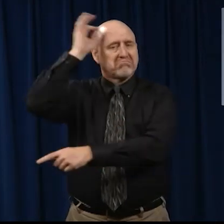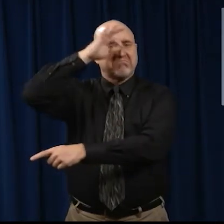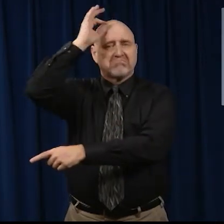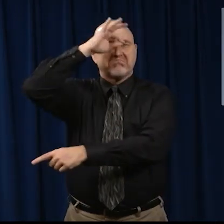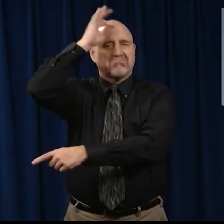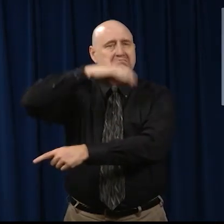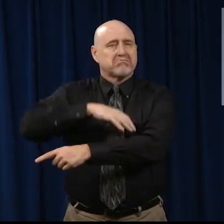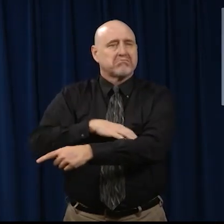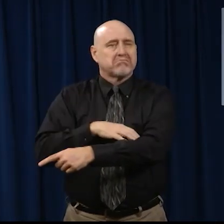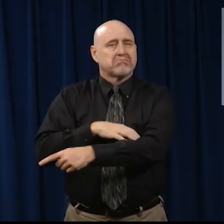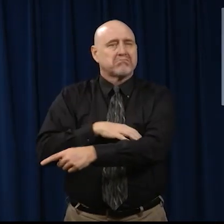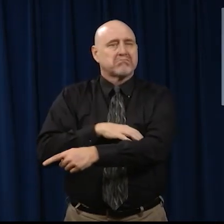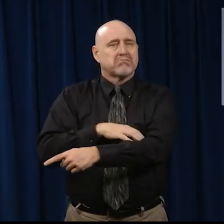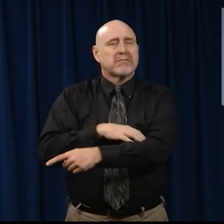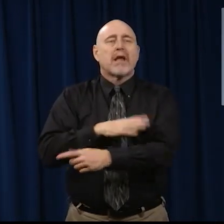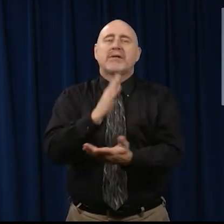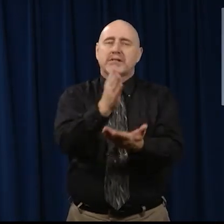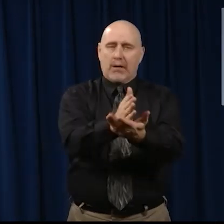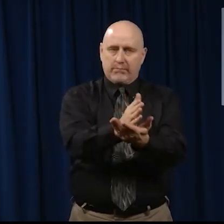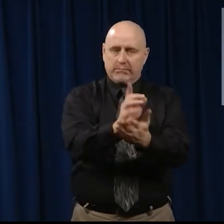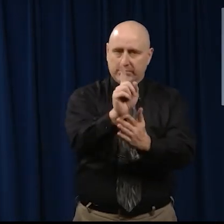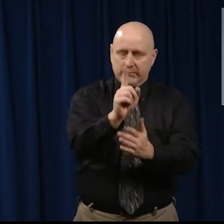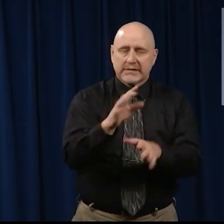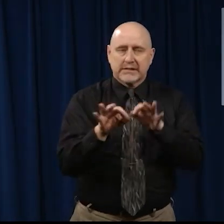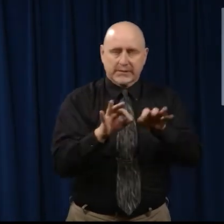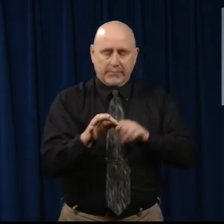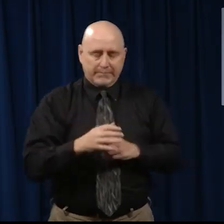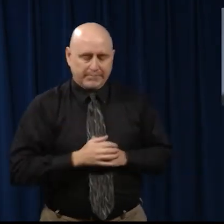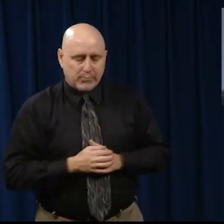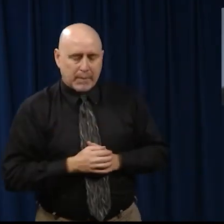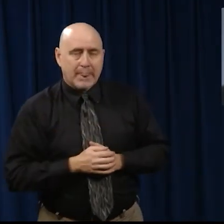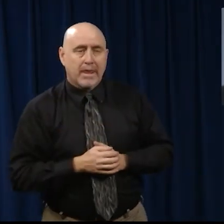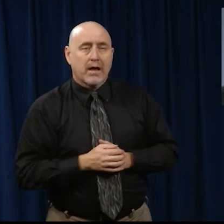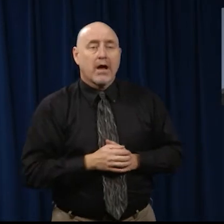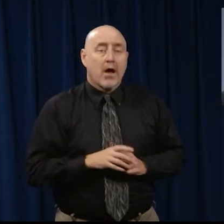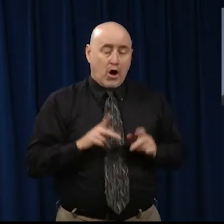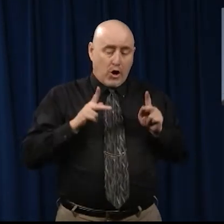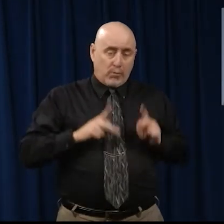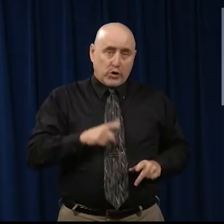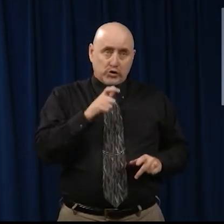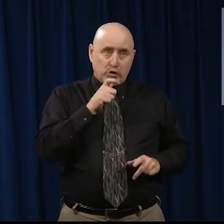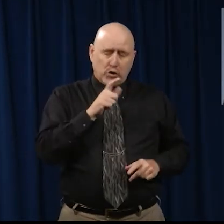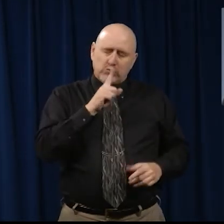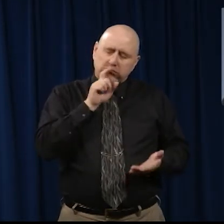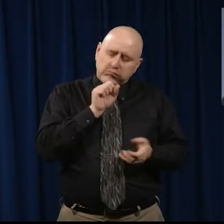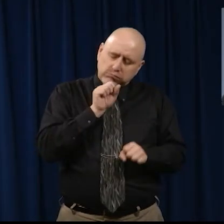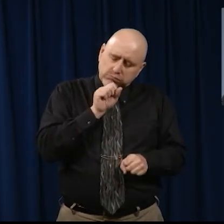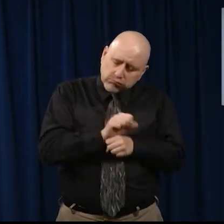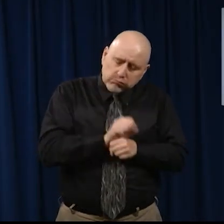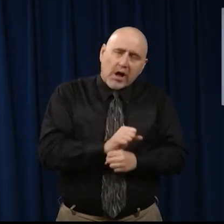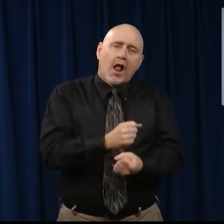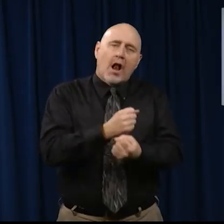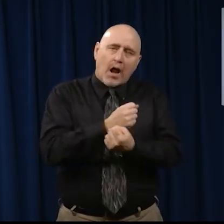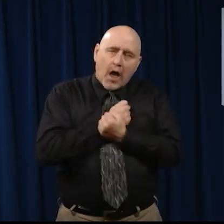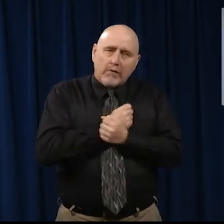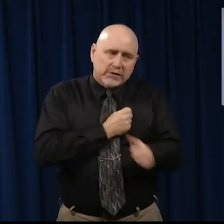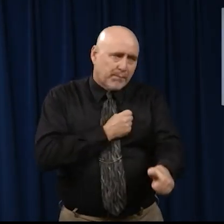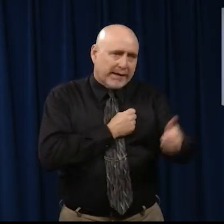know he's got it. Now, let me stop right here and say this. A person who truly loved